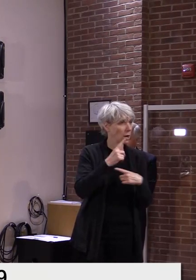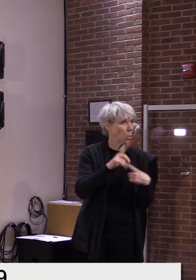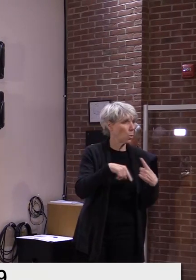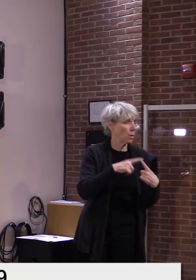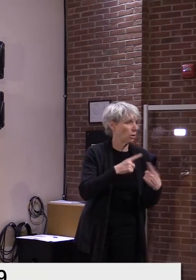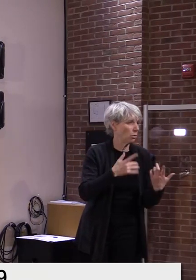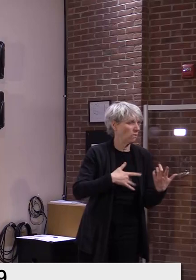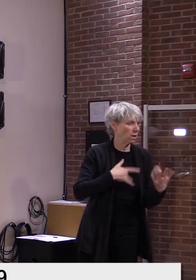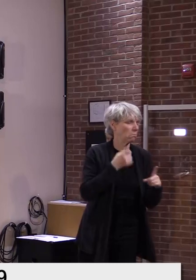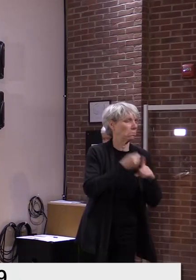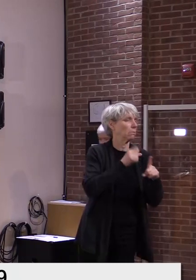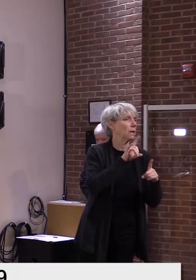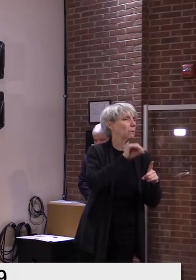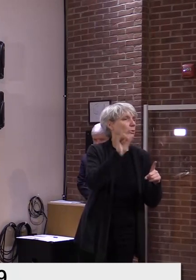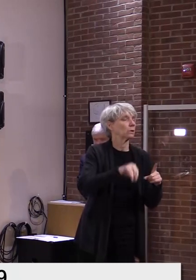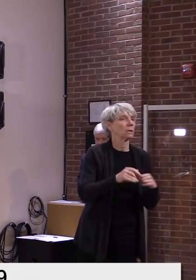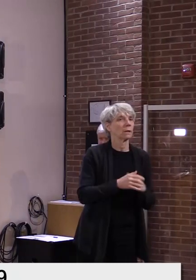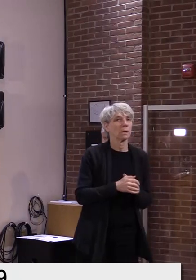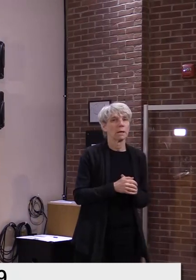that?